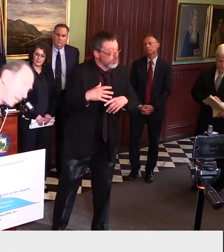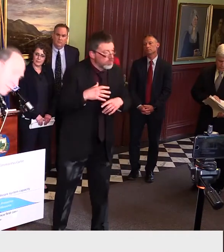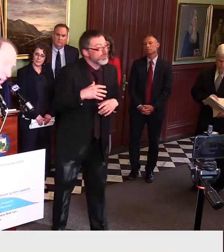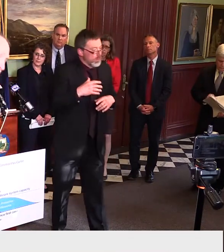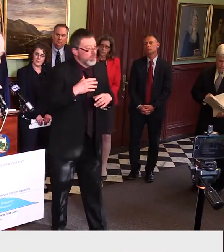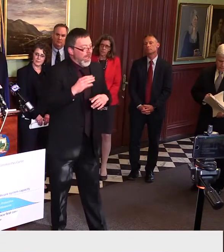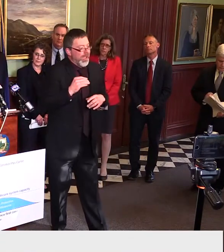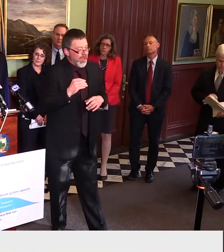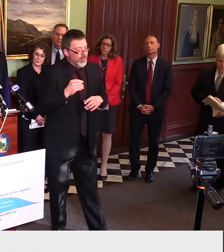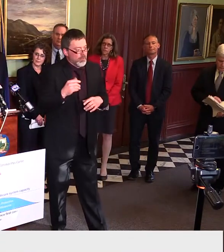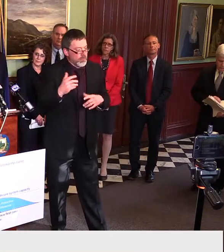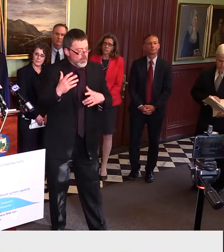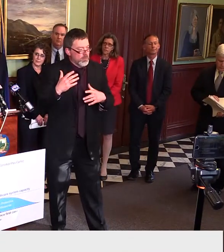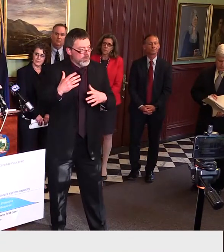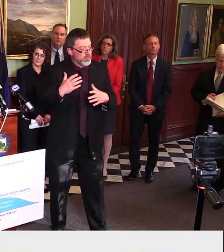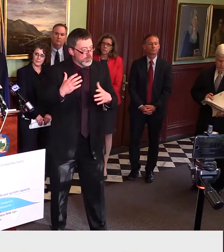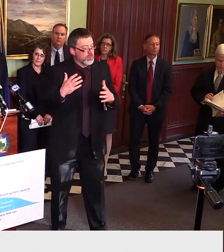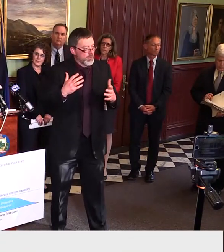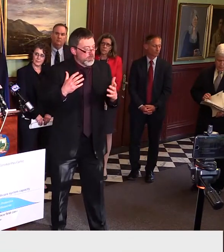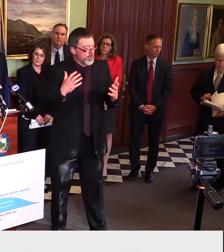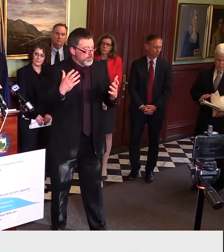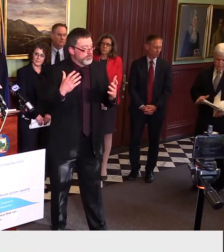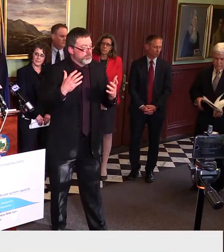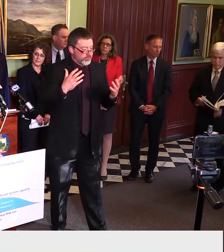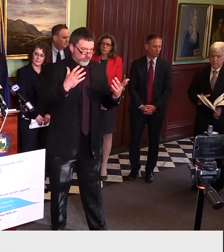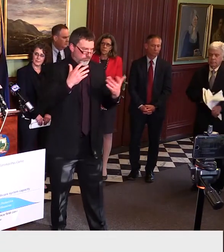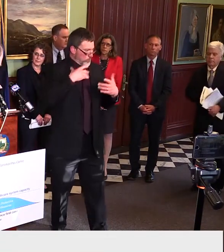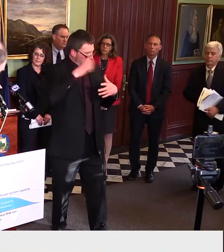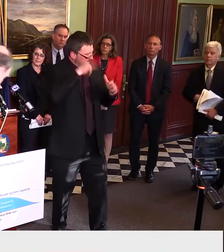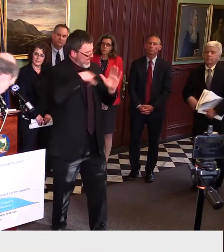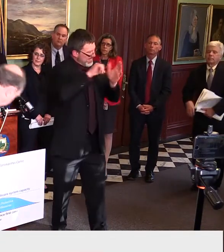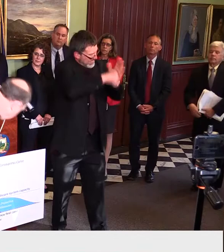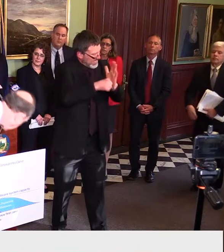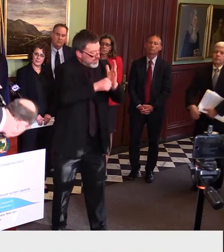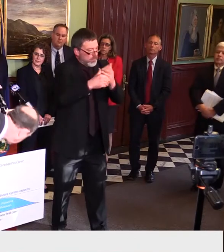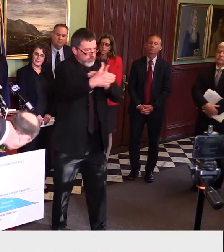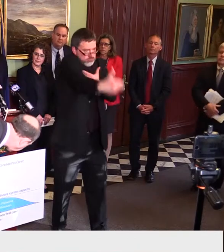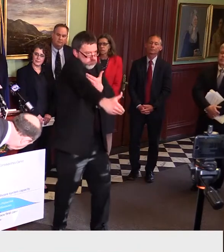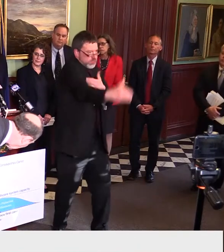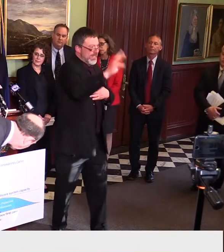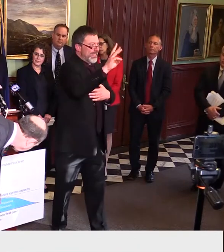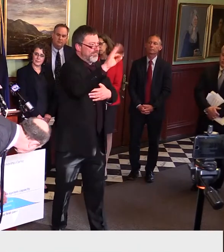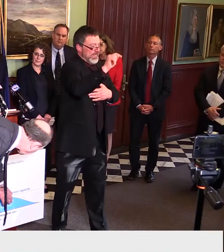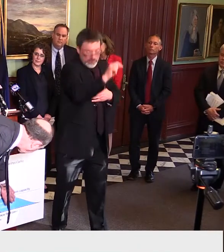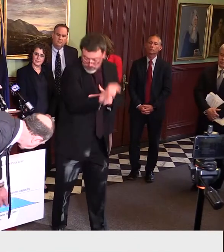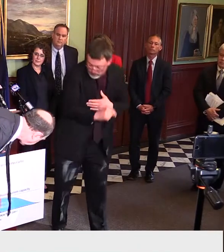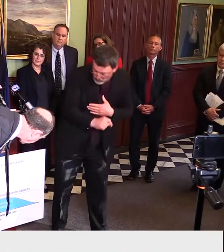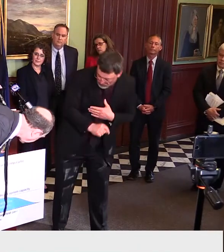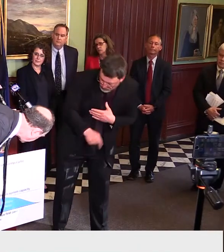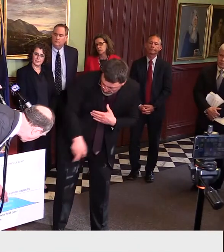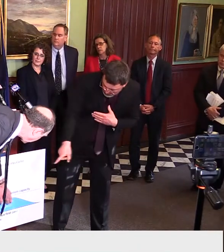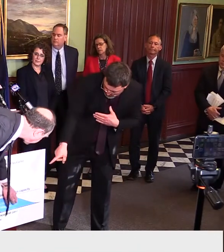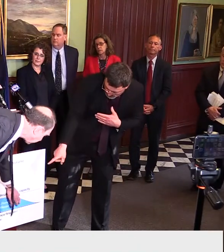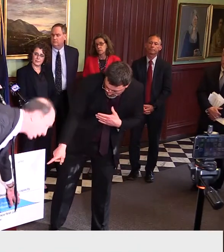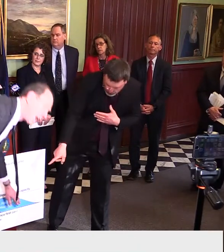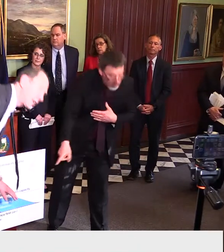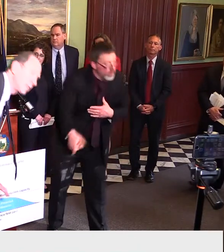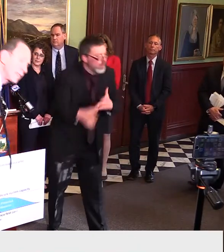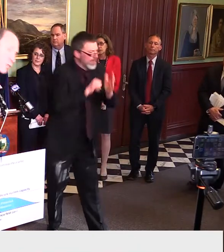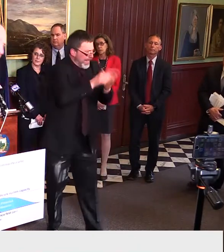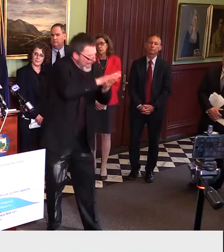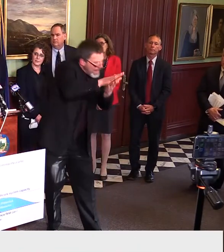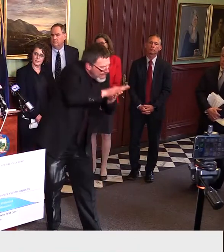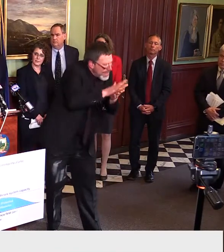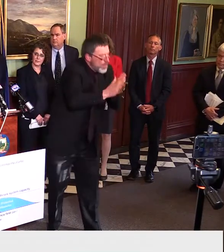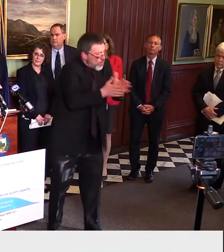It's believed that with these mitigation strategies, in effect, you flatten that curve, you may prolong